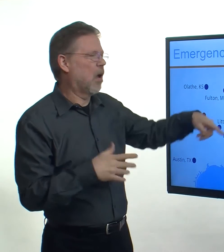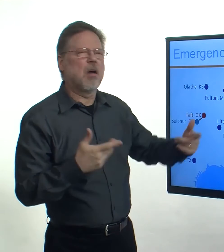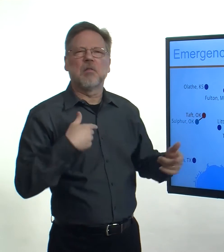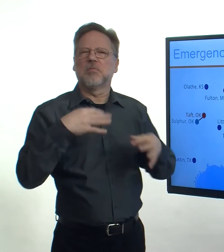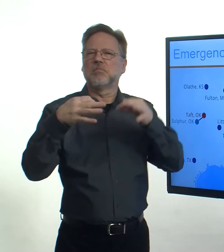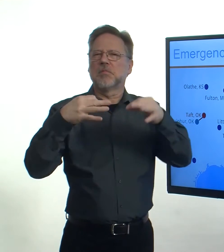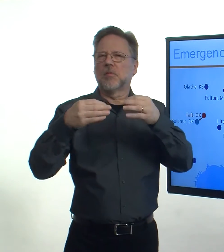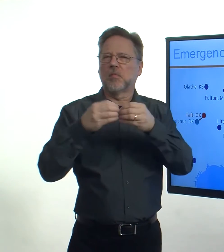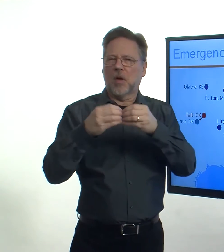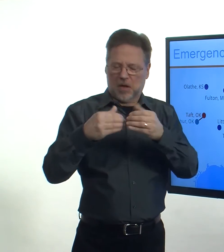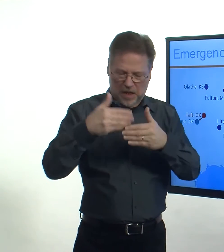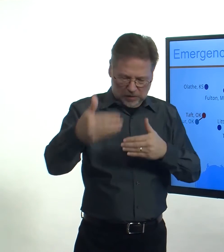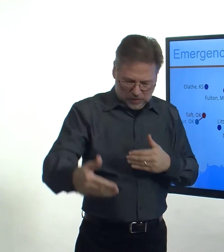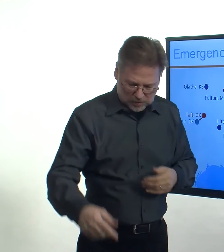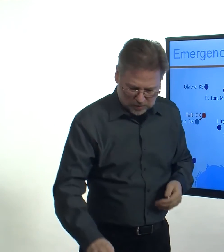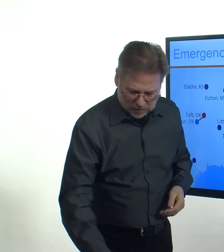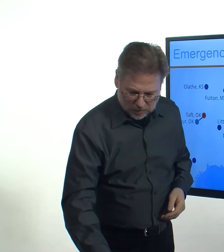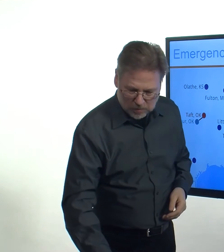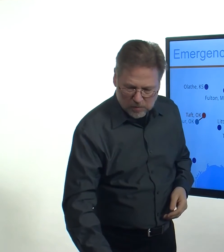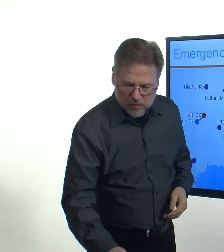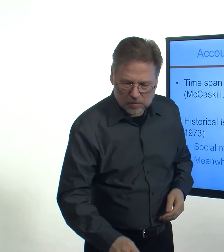I'll talk more about these schools next.